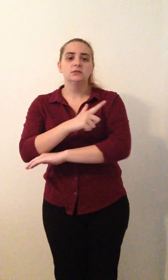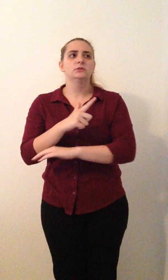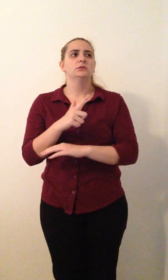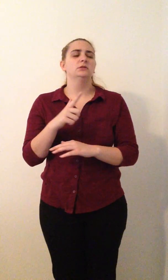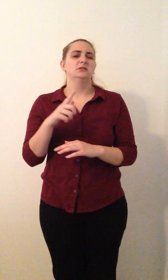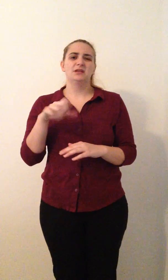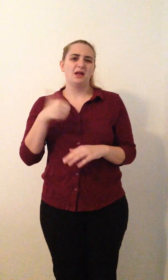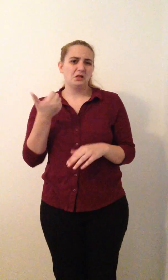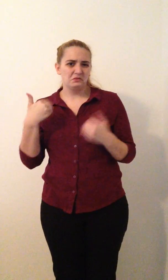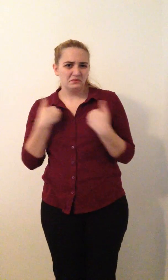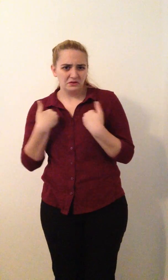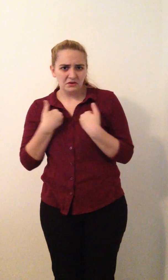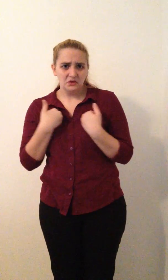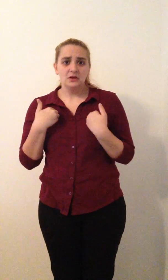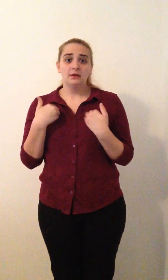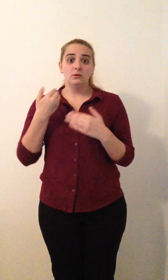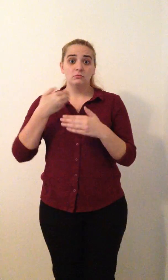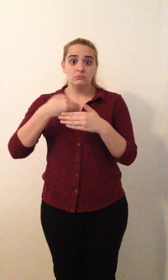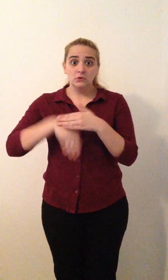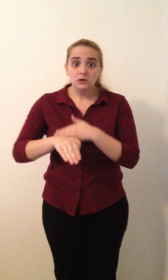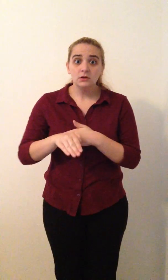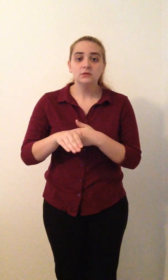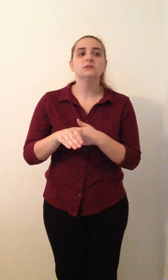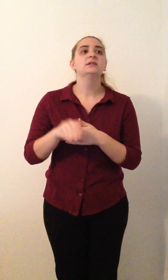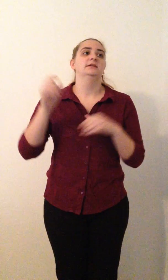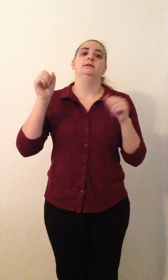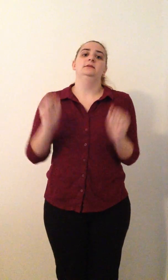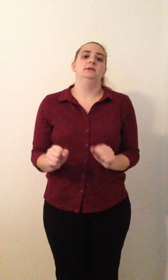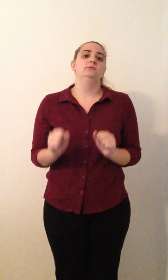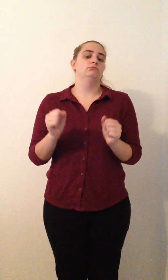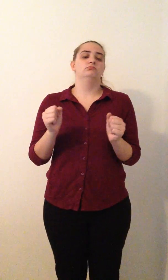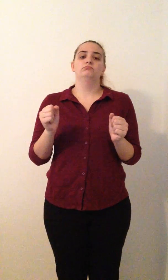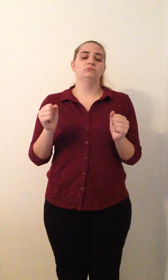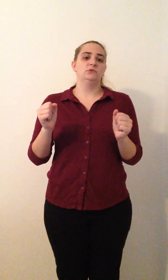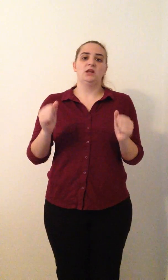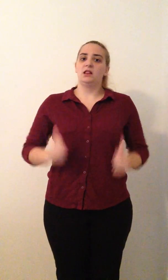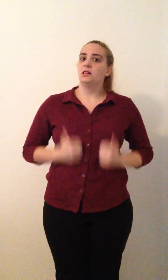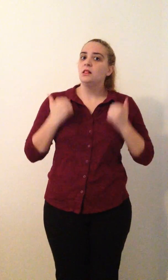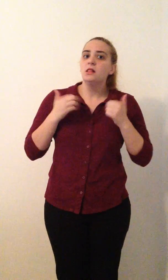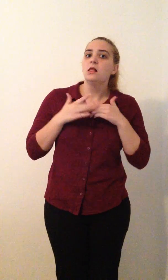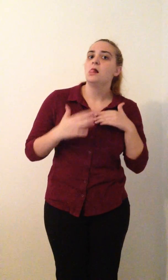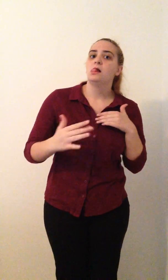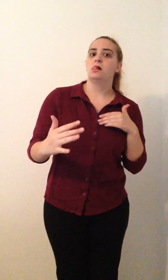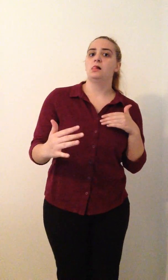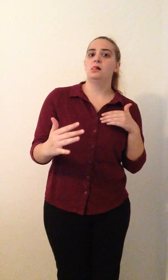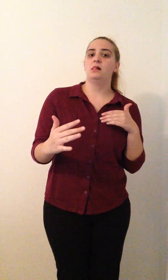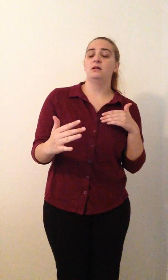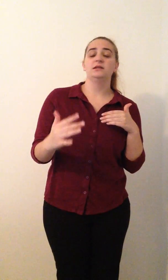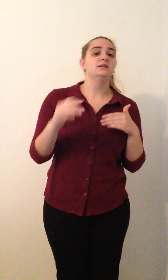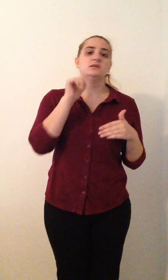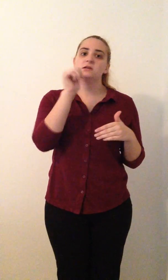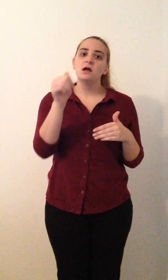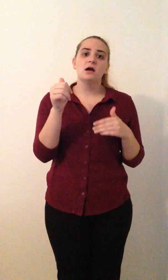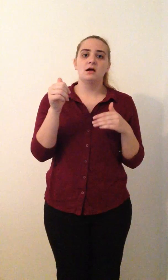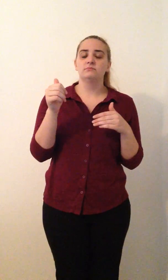a lot of other animals can take care of themselves at birth. We can't do that. So we have to connect with